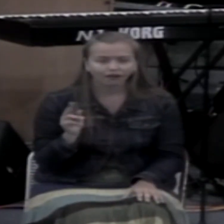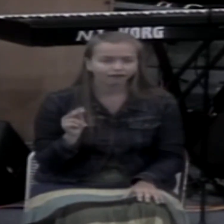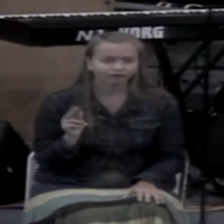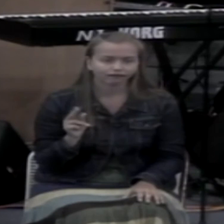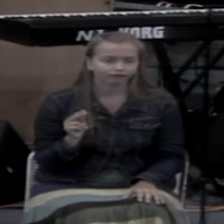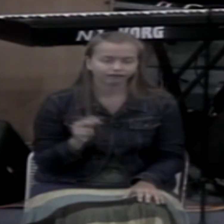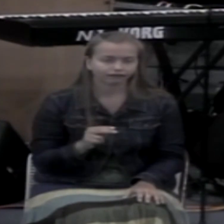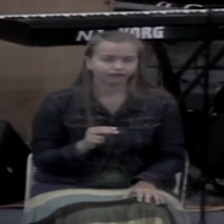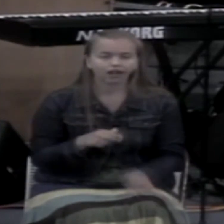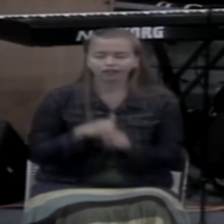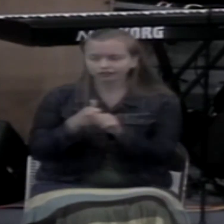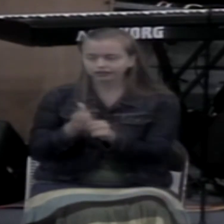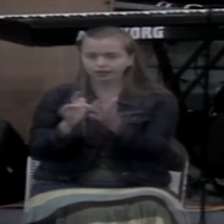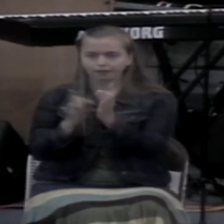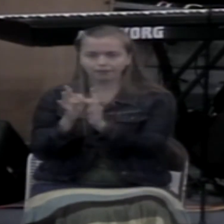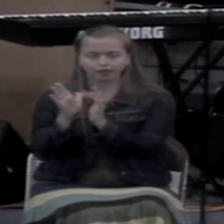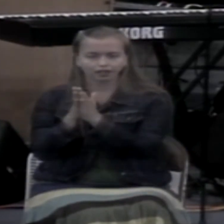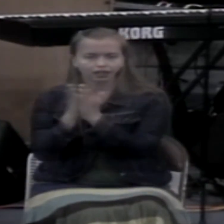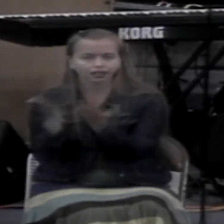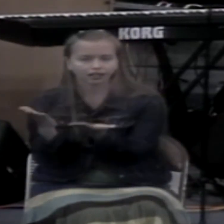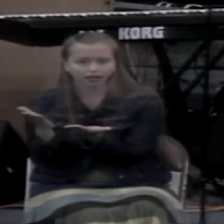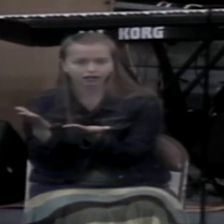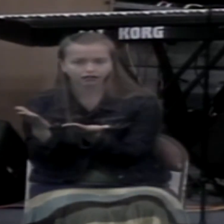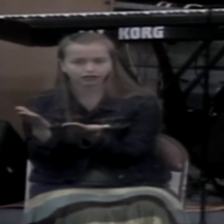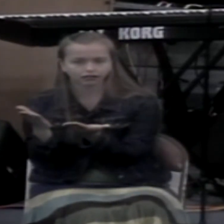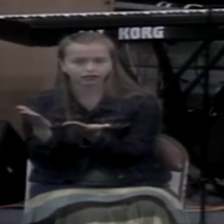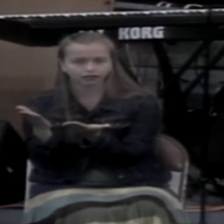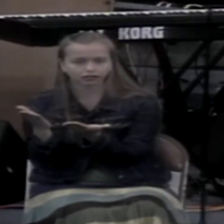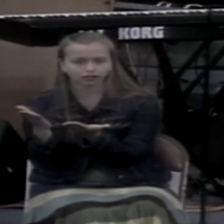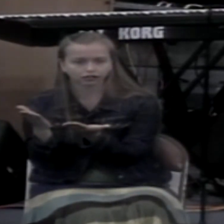None of your business. I'm not going to tell you here publicly.